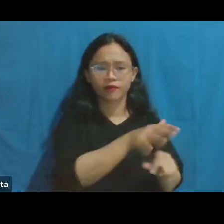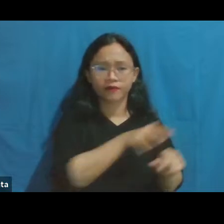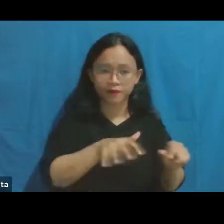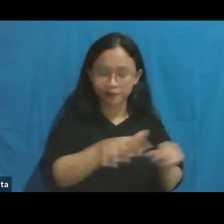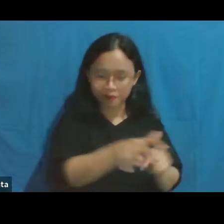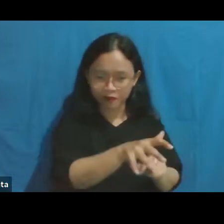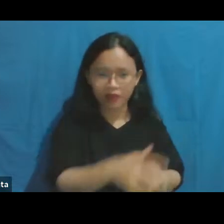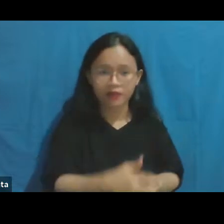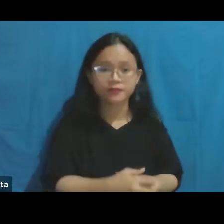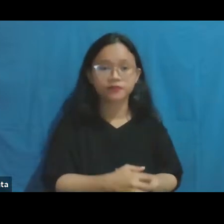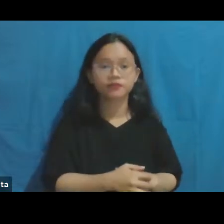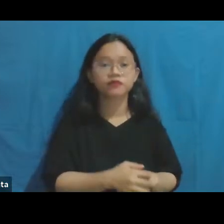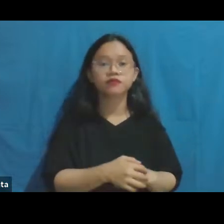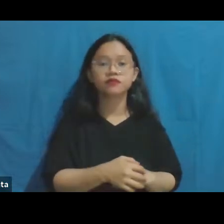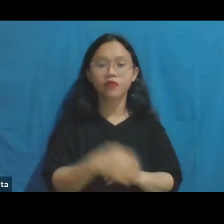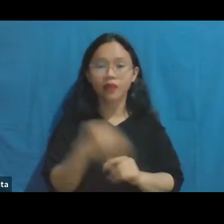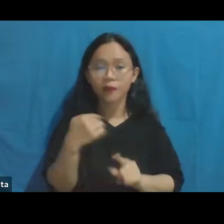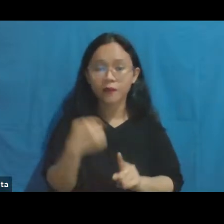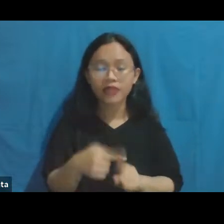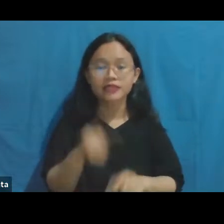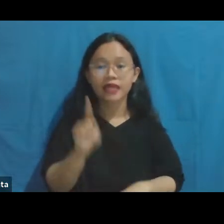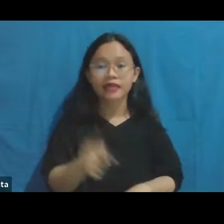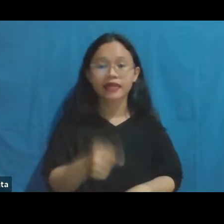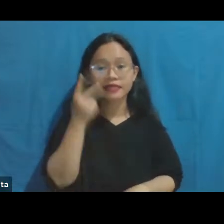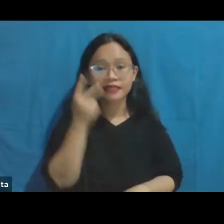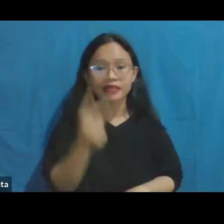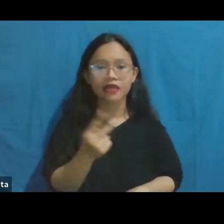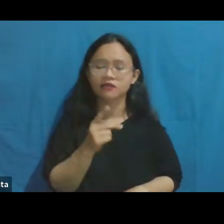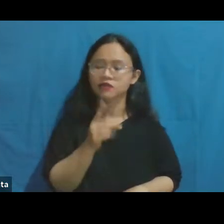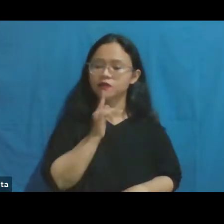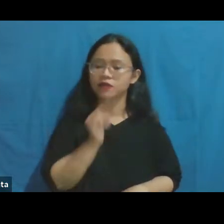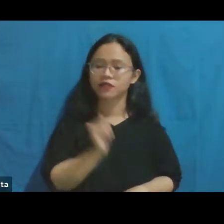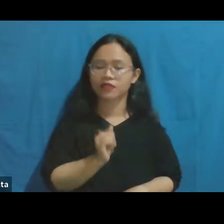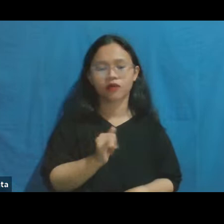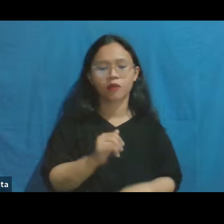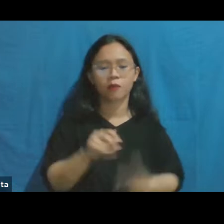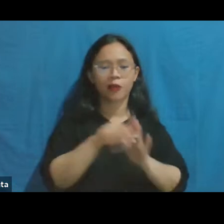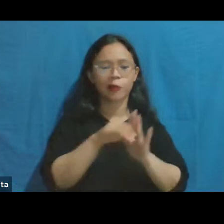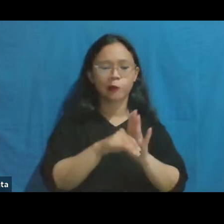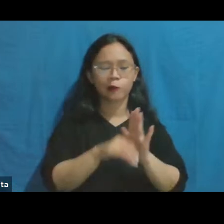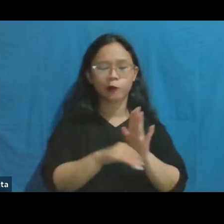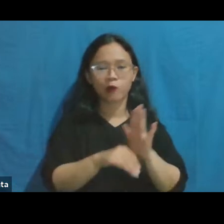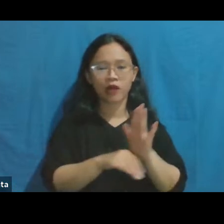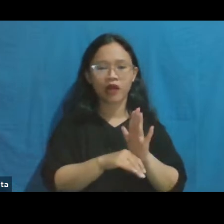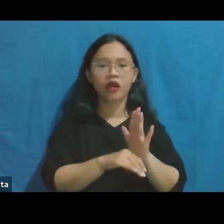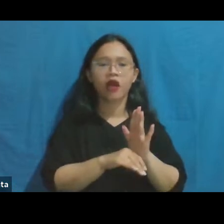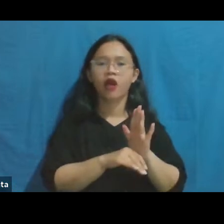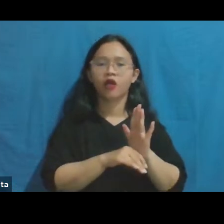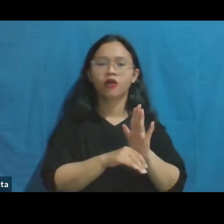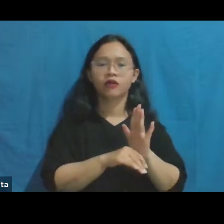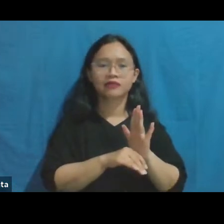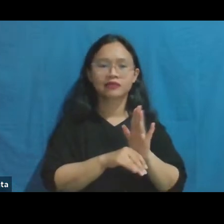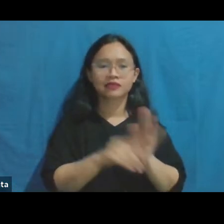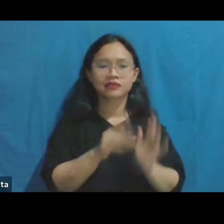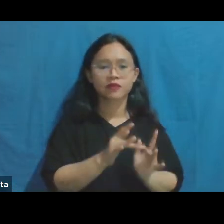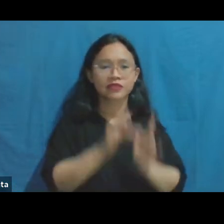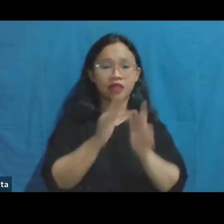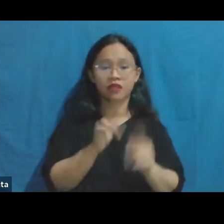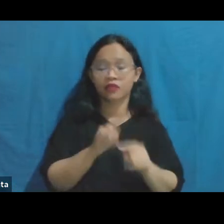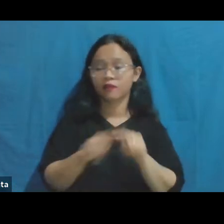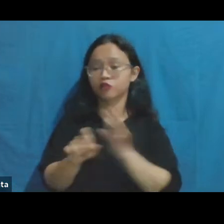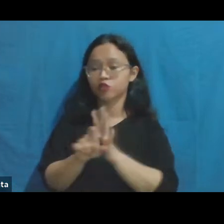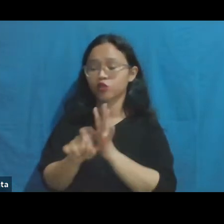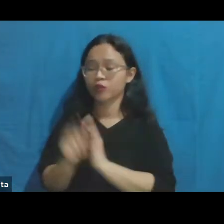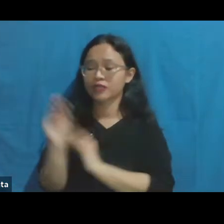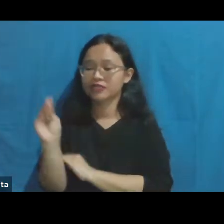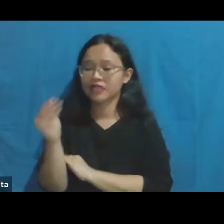then you have special autonomy, which was crafted mostly in Jakarta without any consultation with